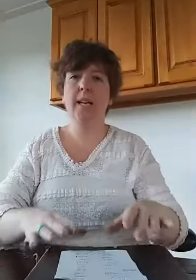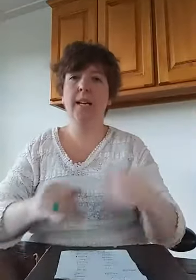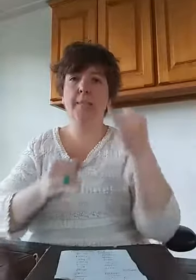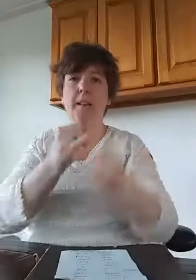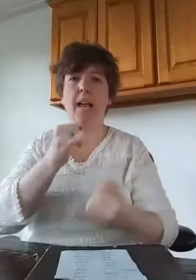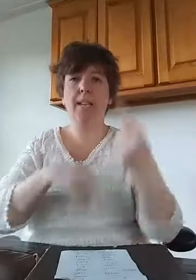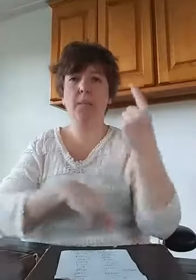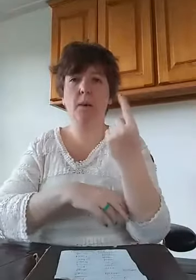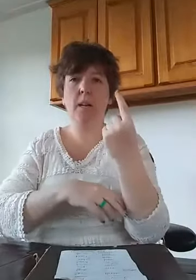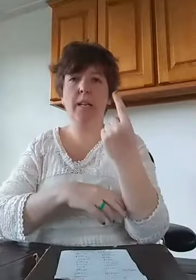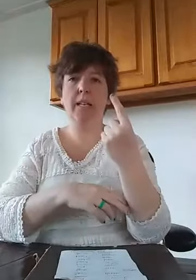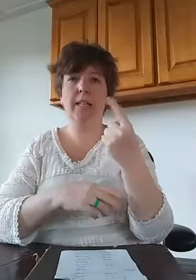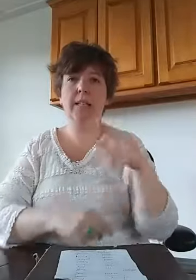And my last one is